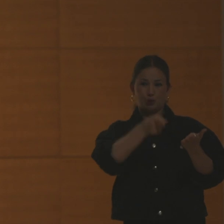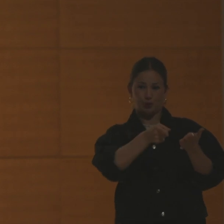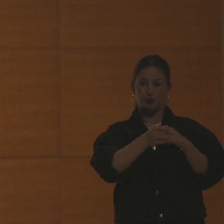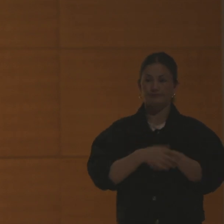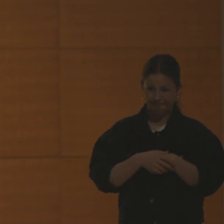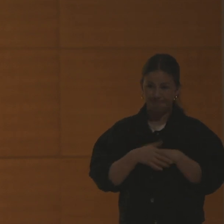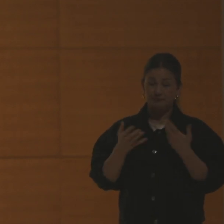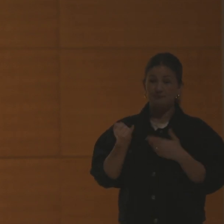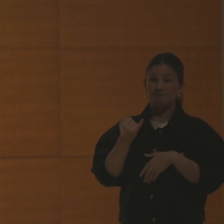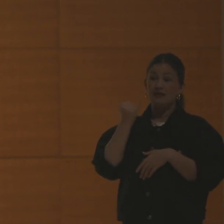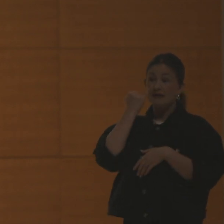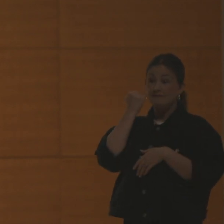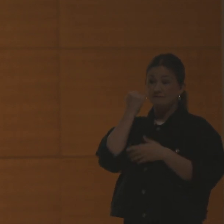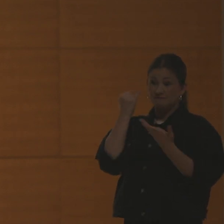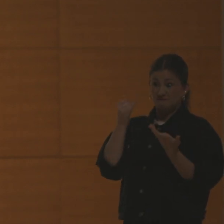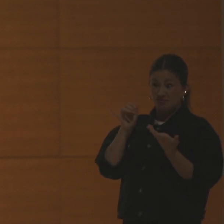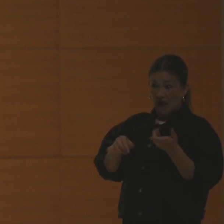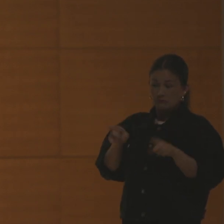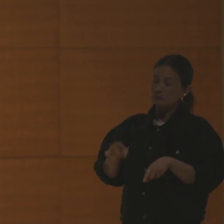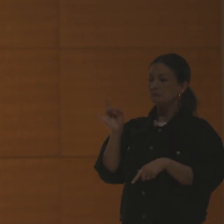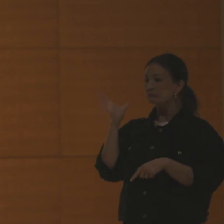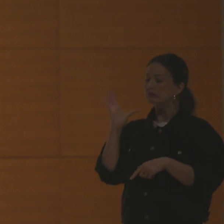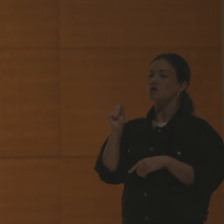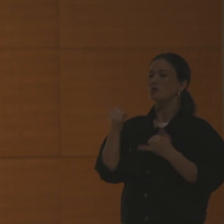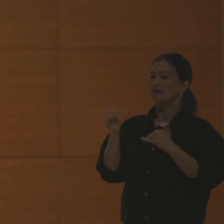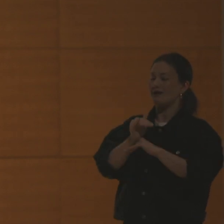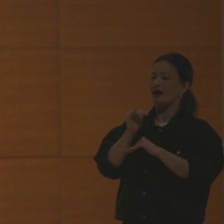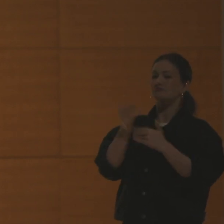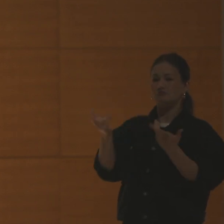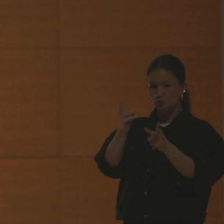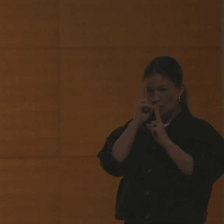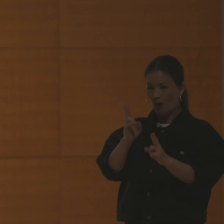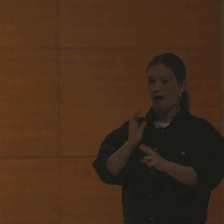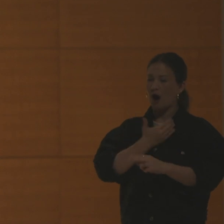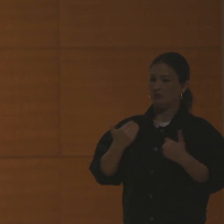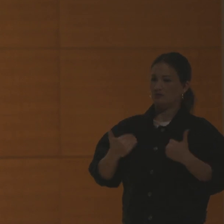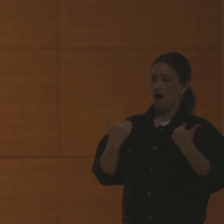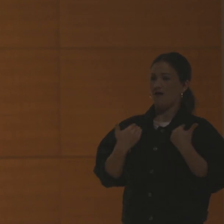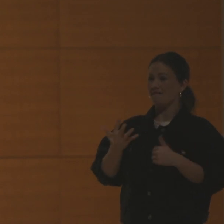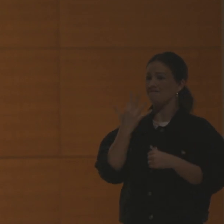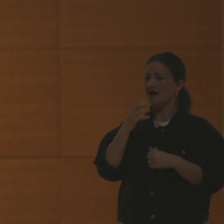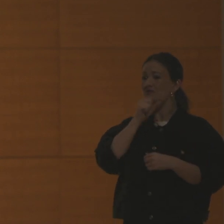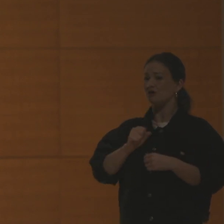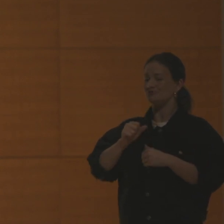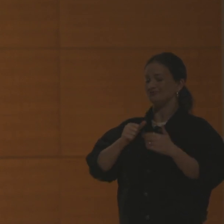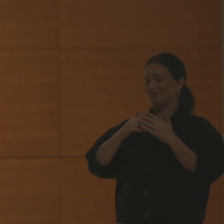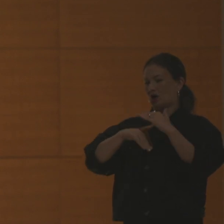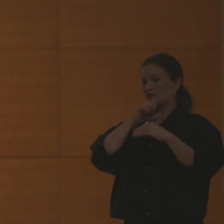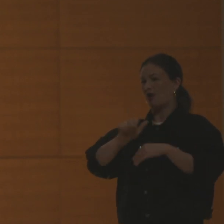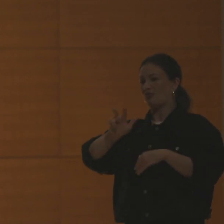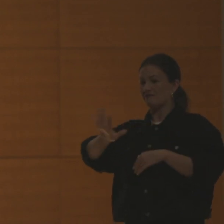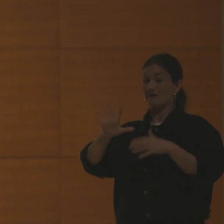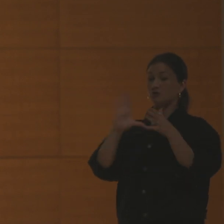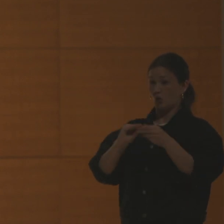always be told to you by others. So tonight, in honor of our young 5 under 35 storytellers and stories, we